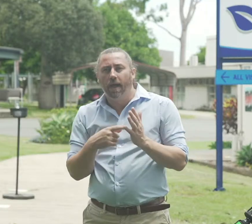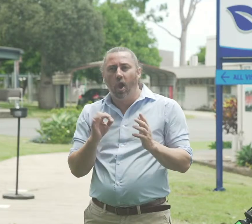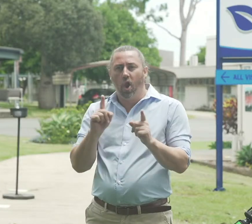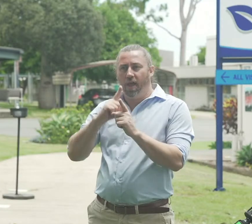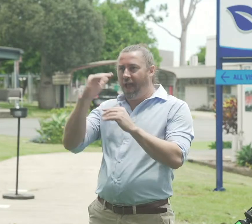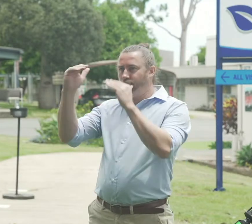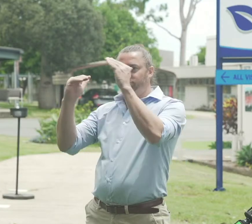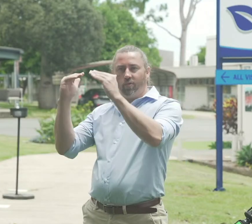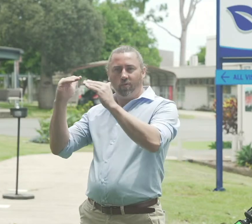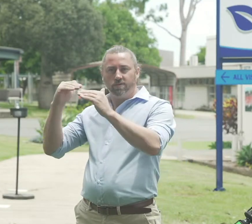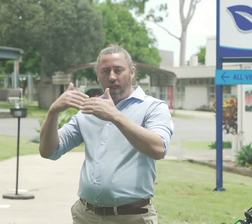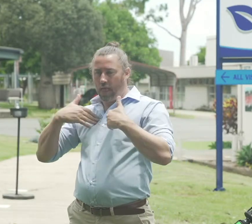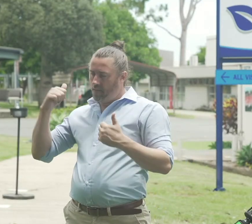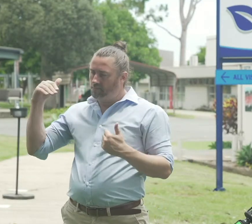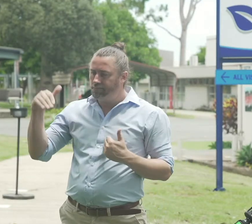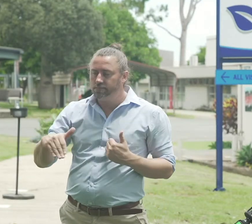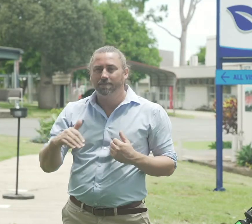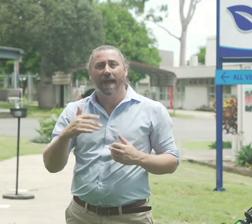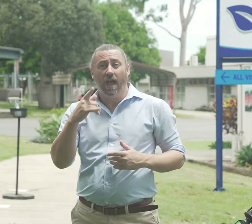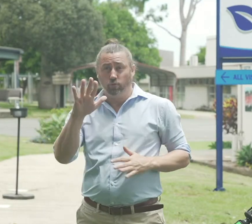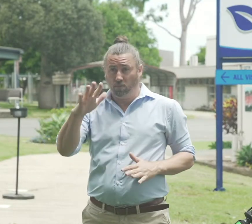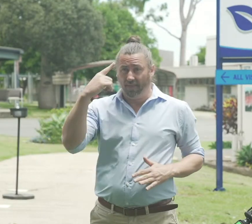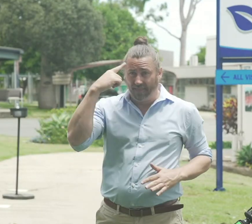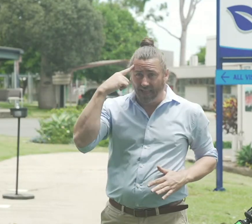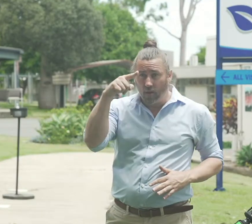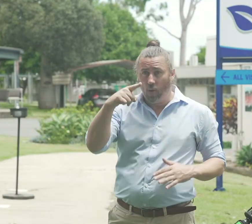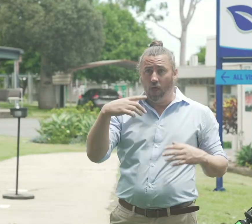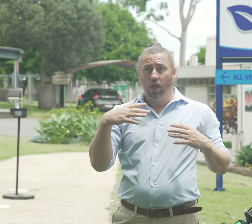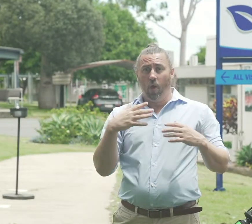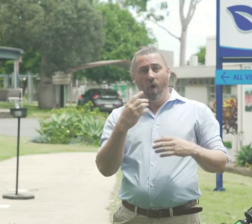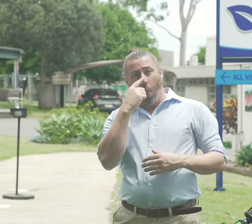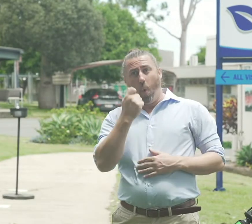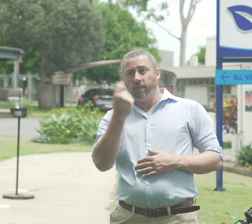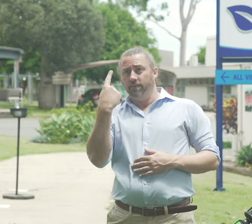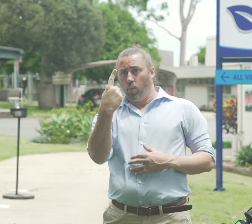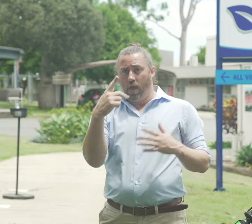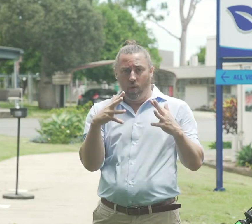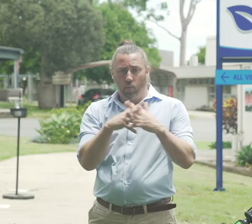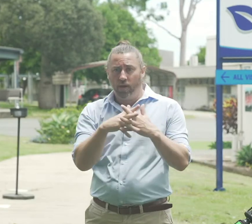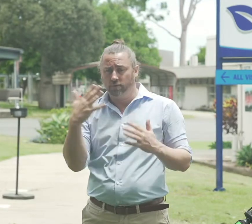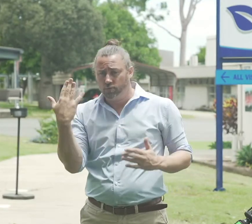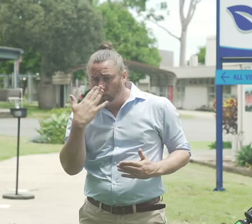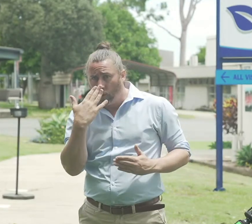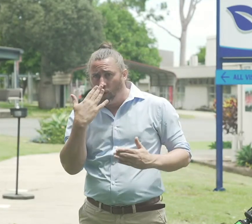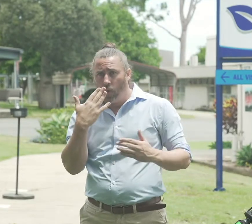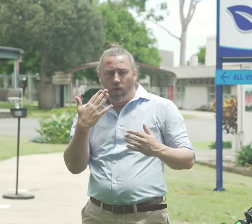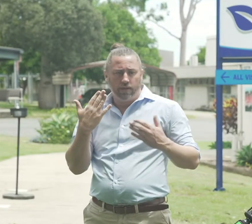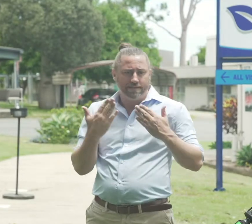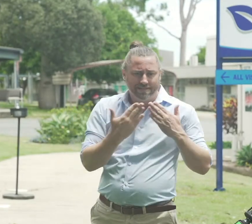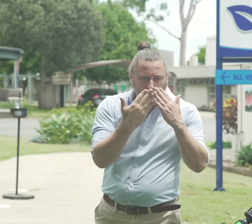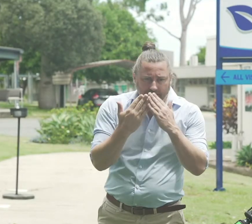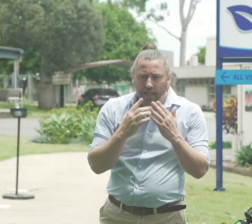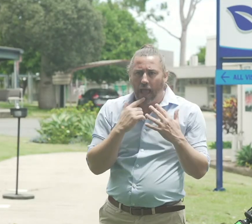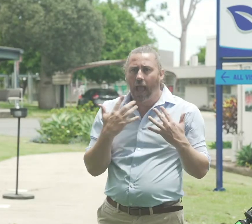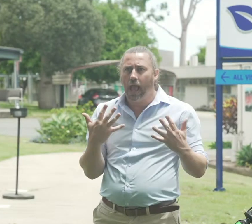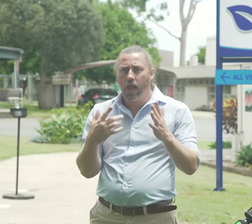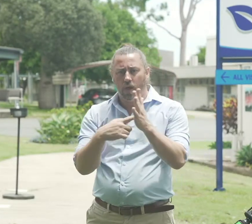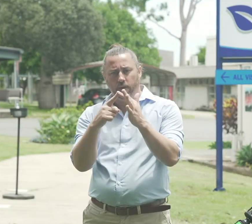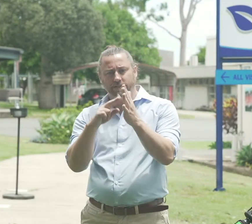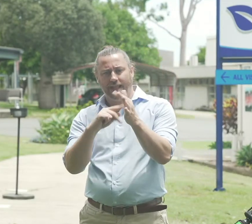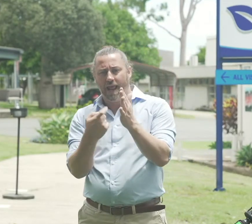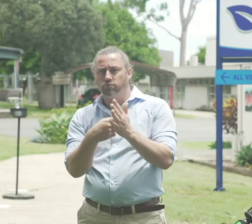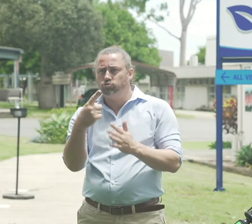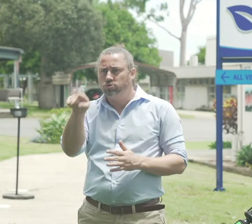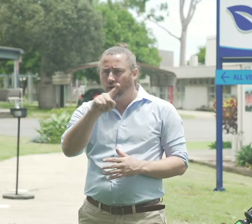But it will be disruptive. It will be disruptive to their school life, and I think that, to me, is going to be the biggest problem, particularly for teenagers sitting their